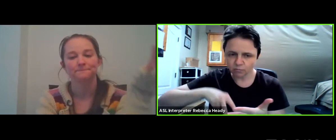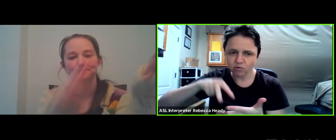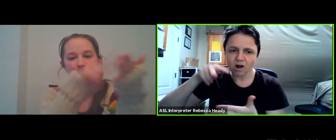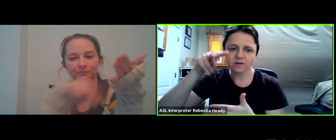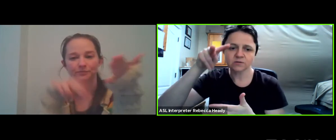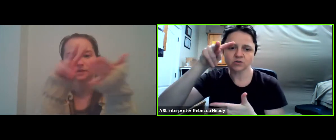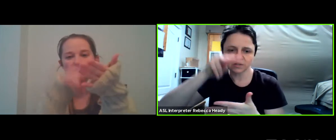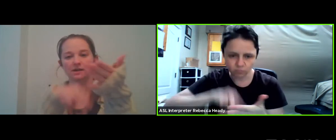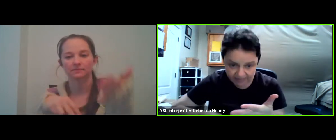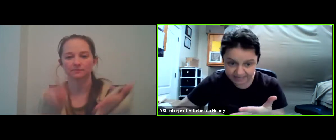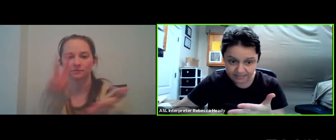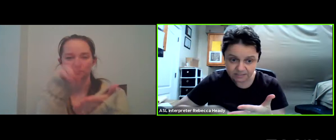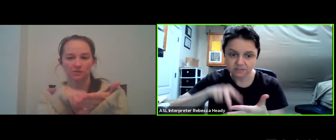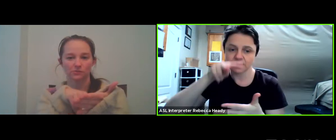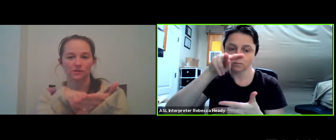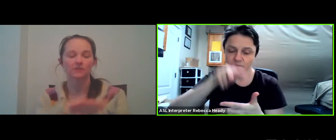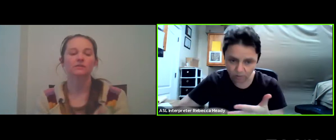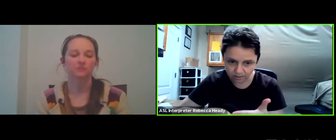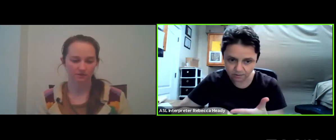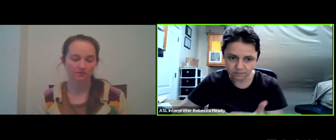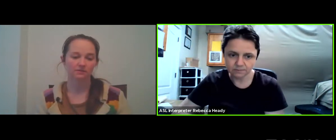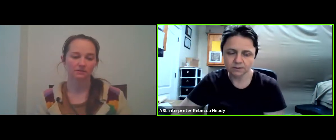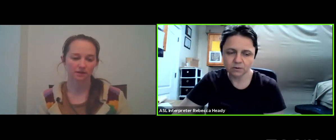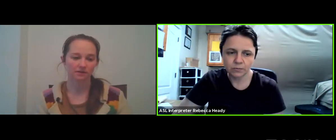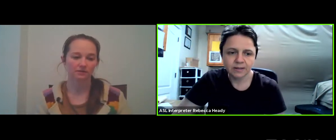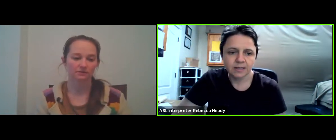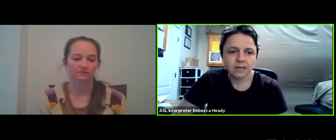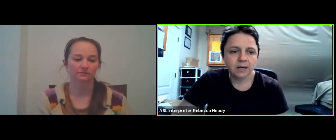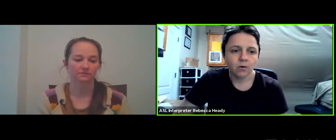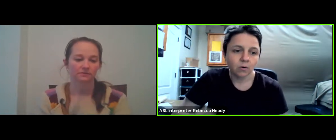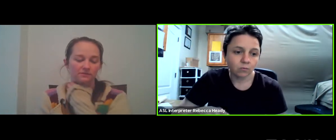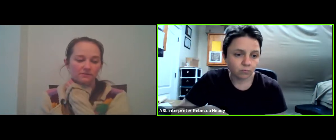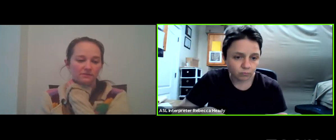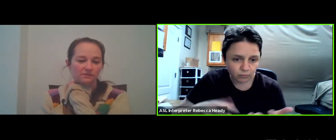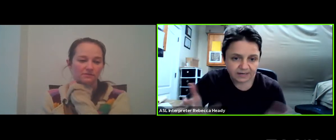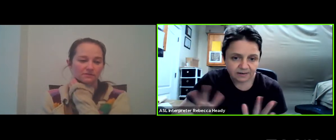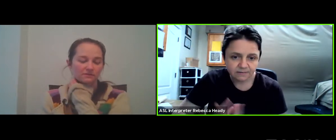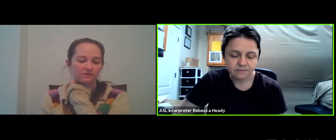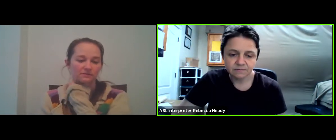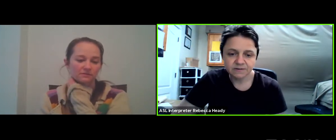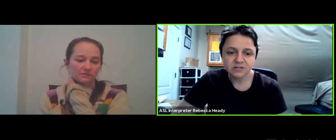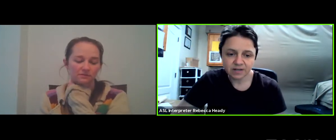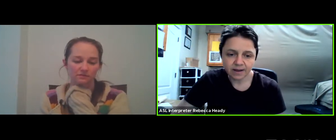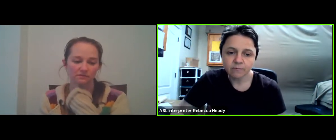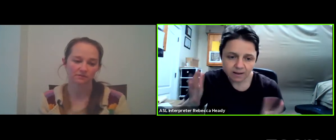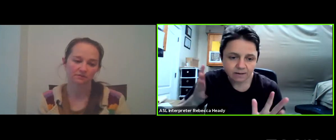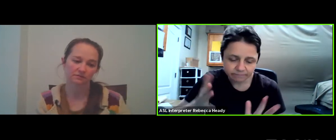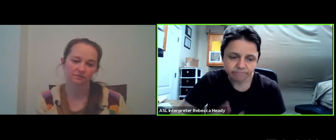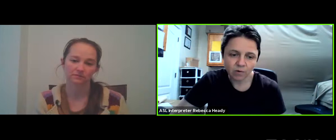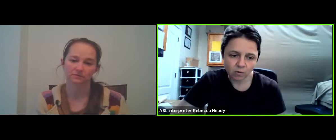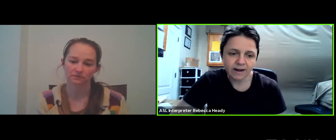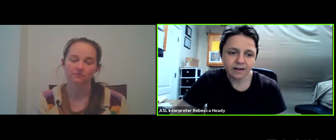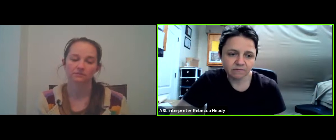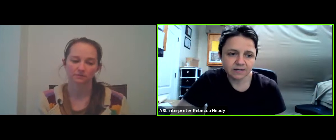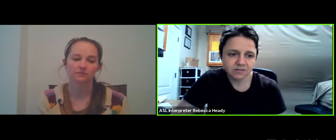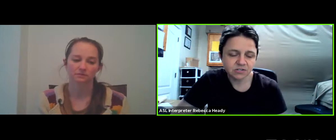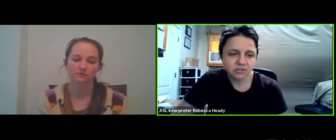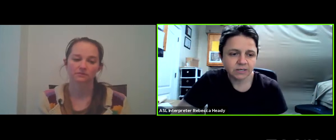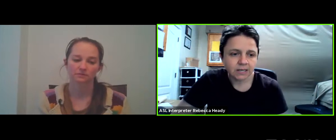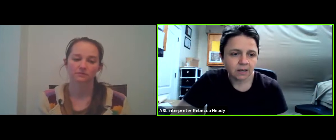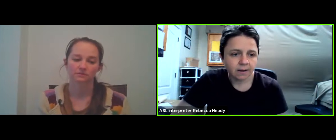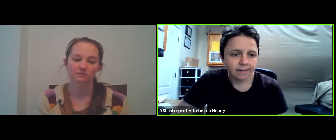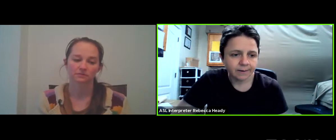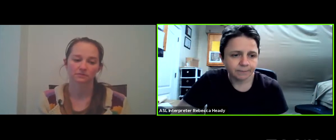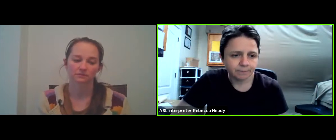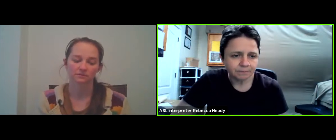you're reading it in progress or just it, like done, Yeah. or read, finish. Yeah, I read it already,